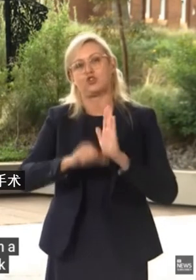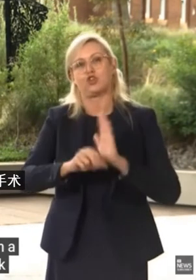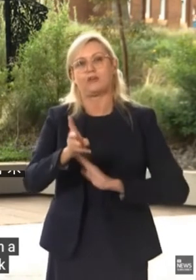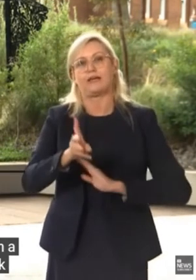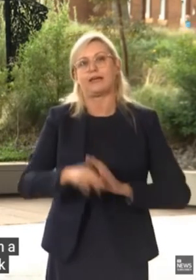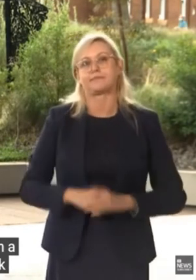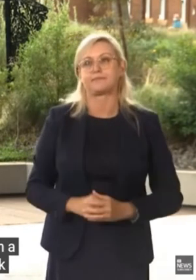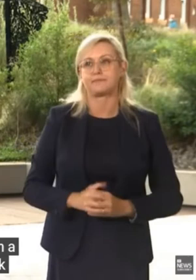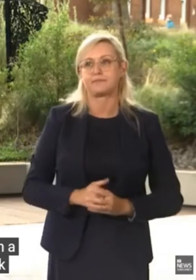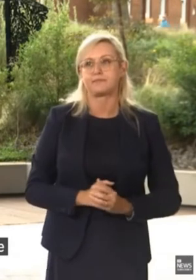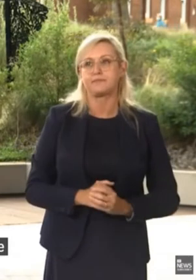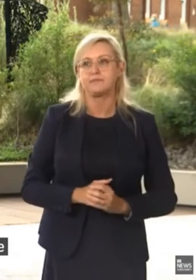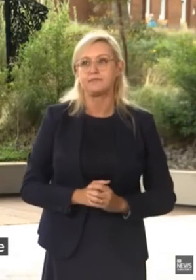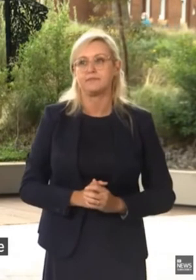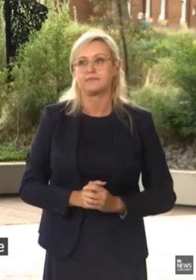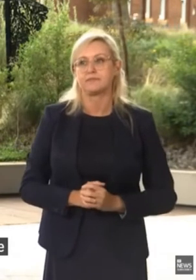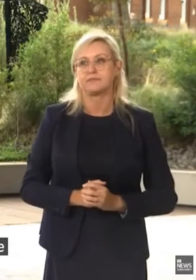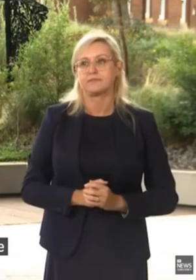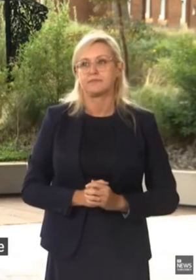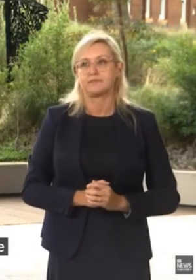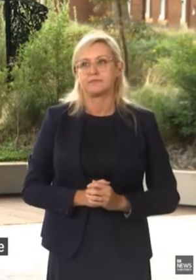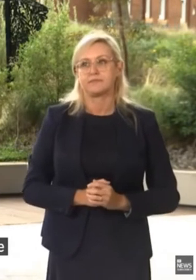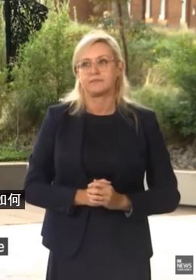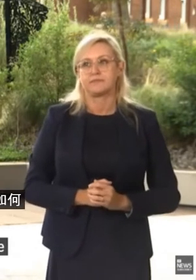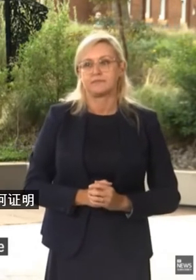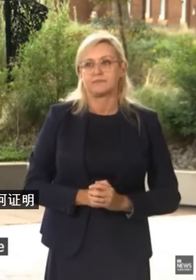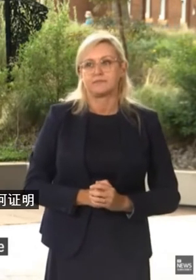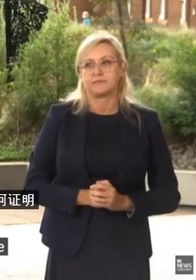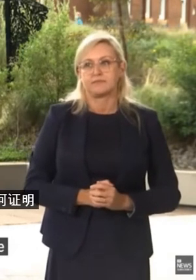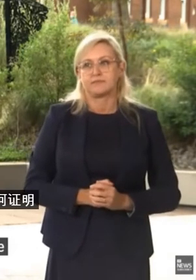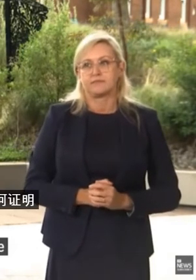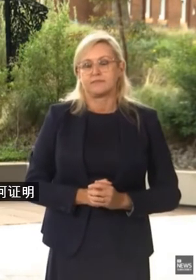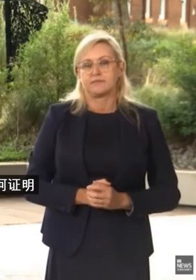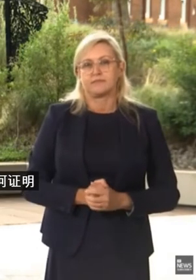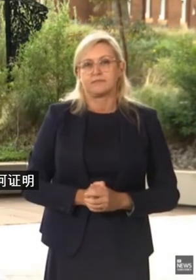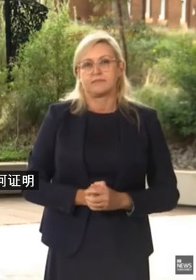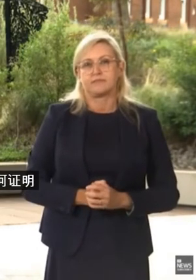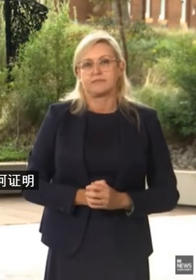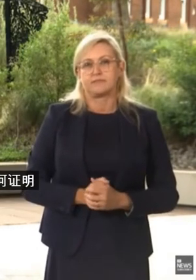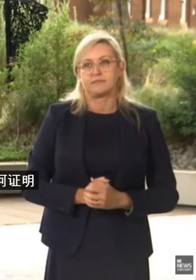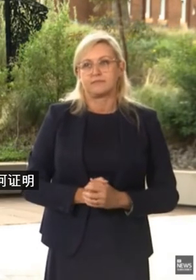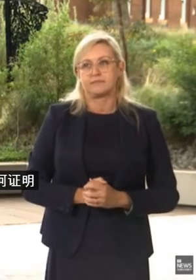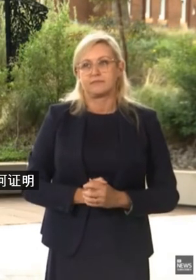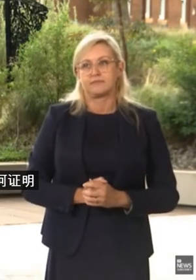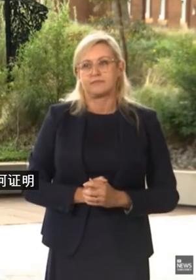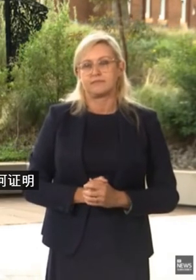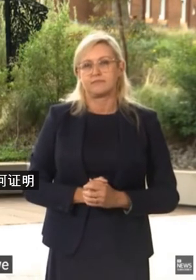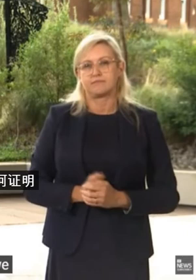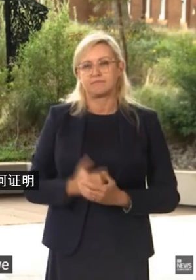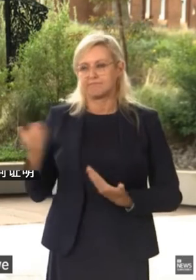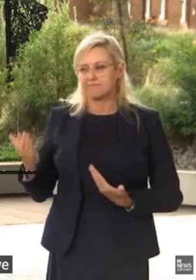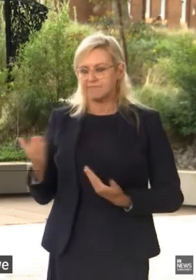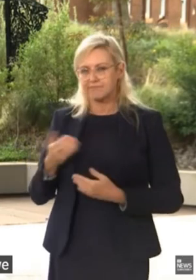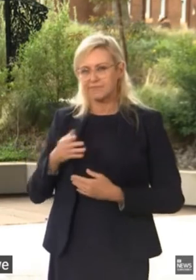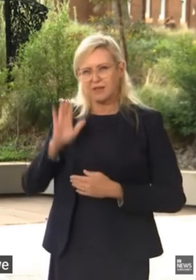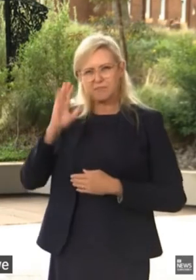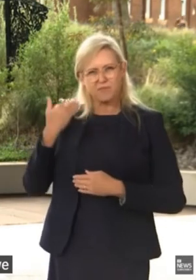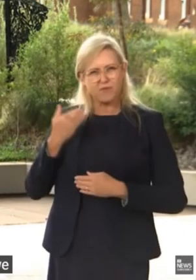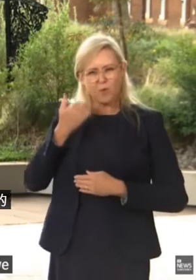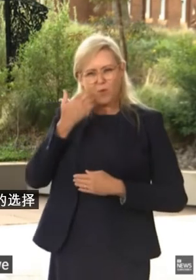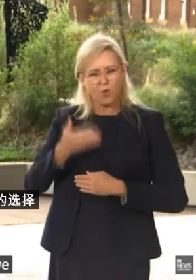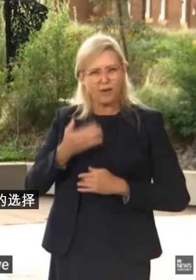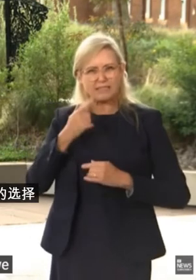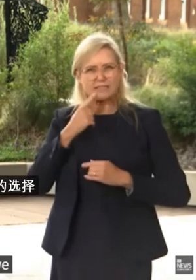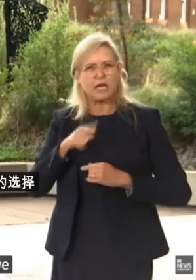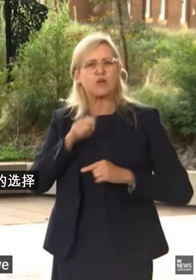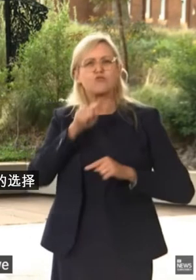one more. You've been so big on personal responsibility. So how can you justify keeping nightclubs, for instance, home and not letting people